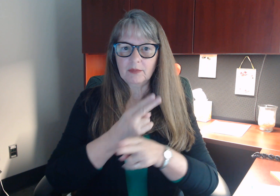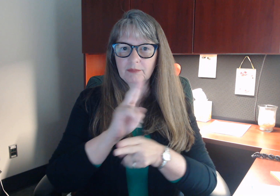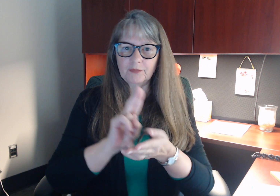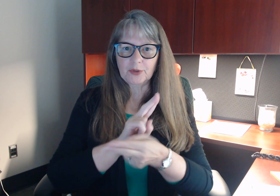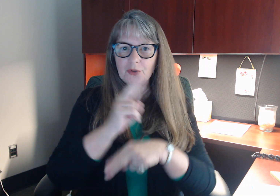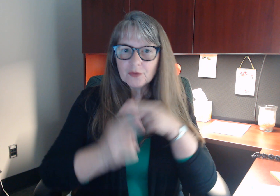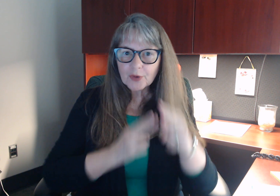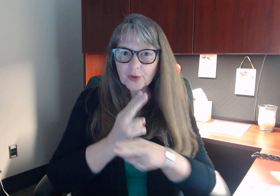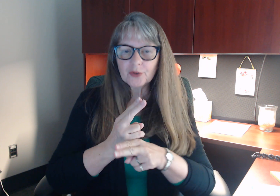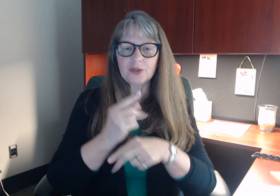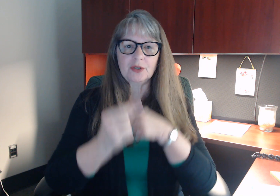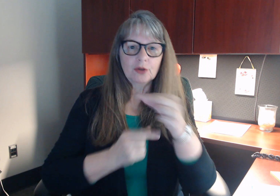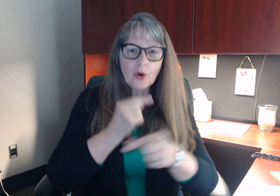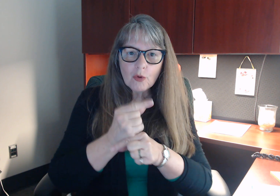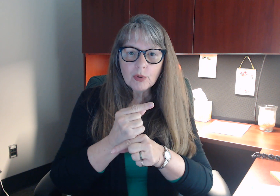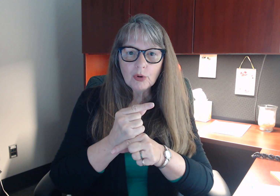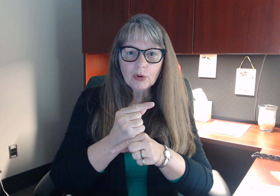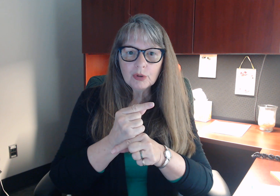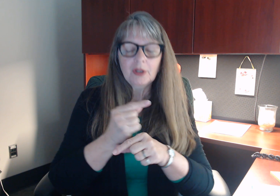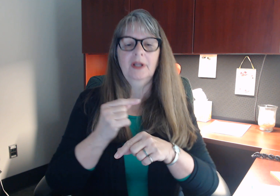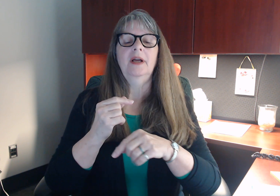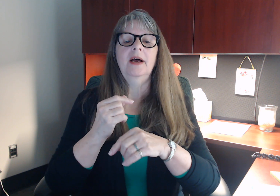for universe, global,